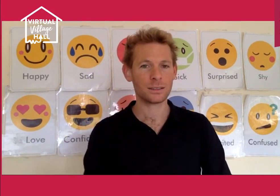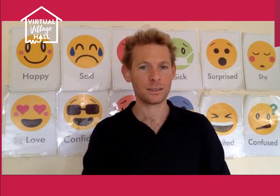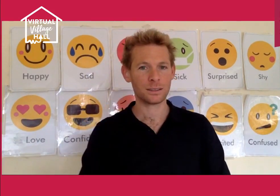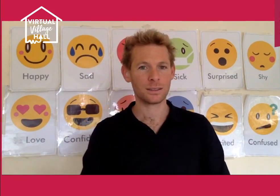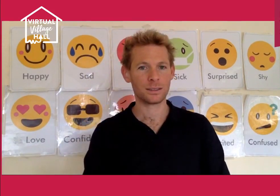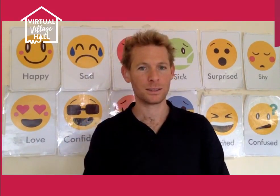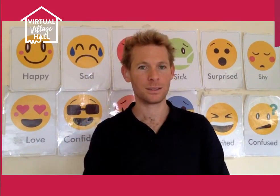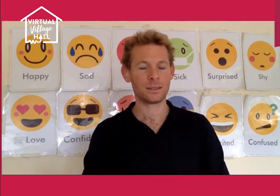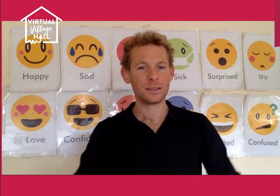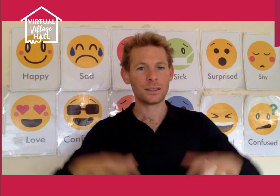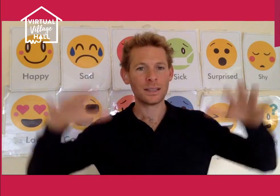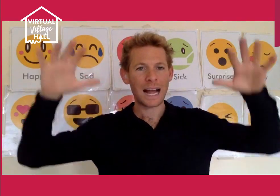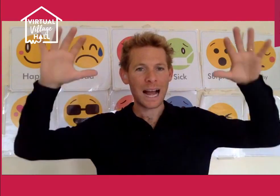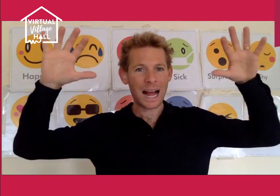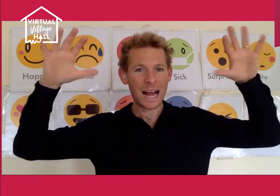Number seven.